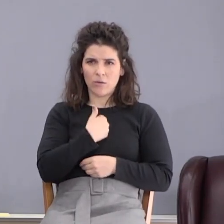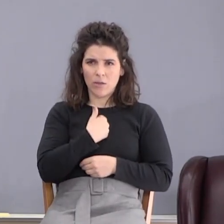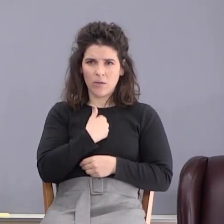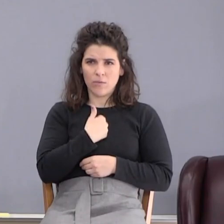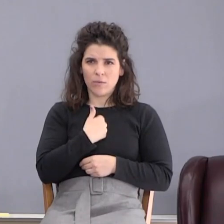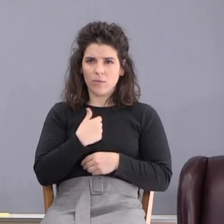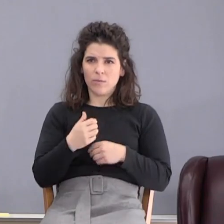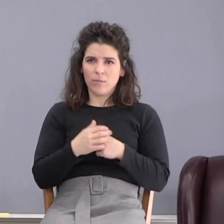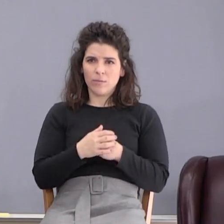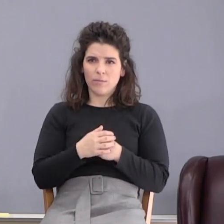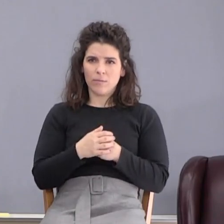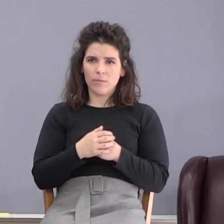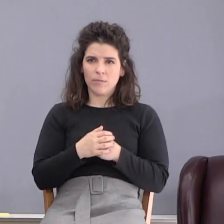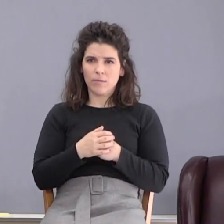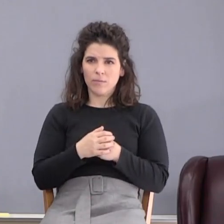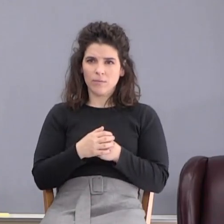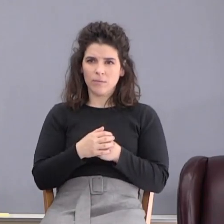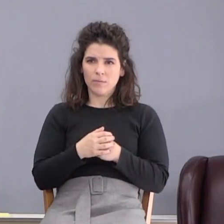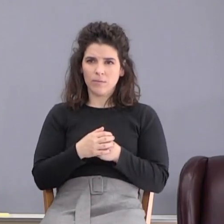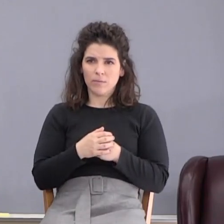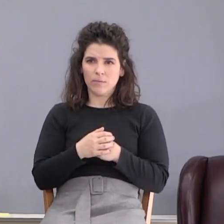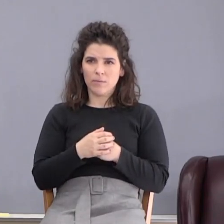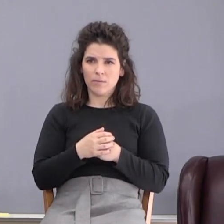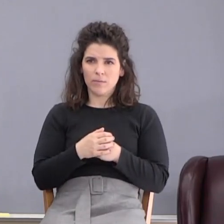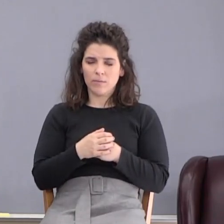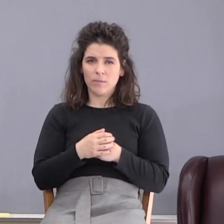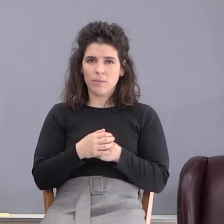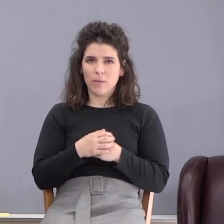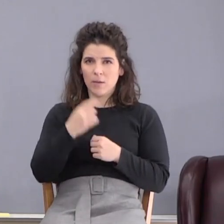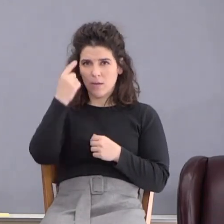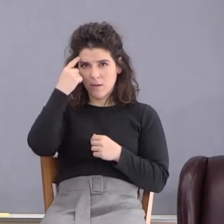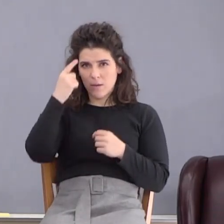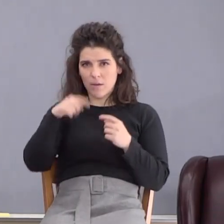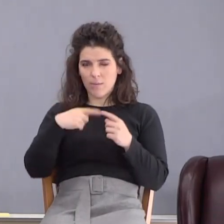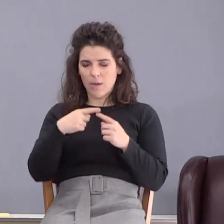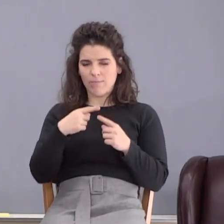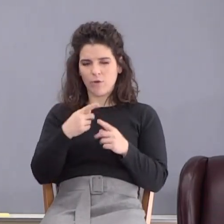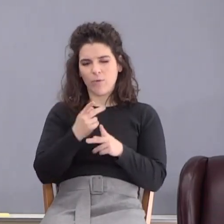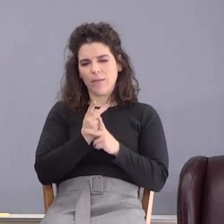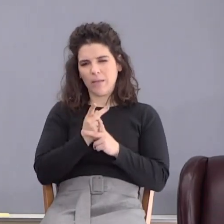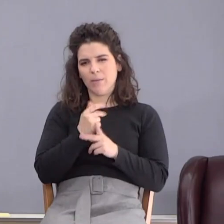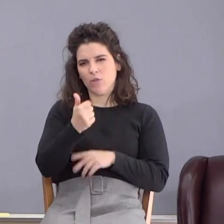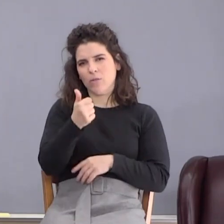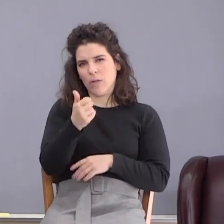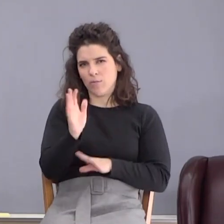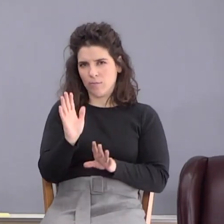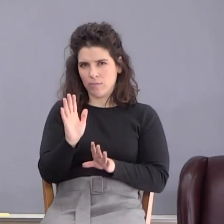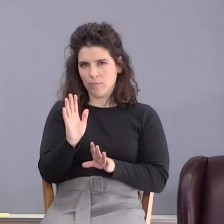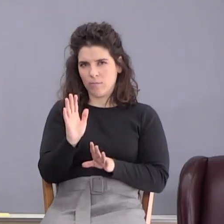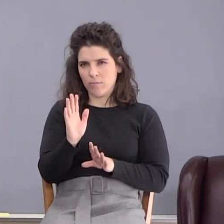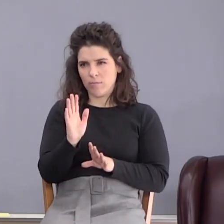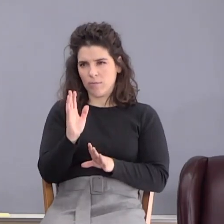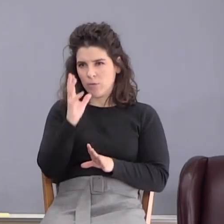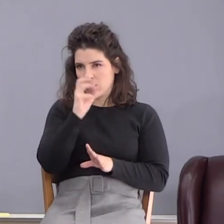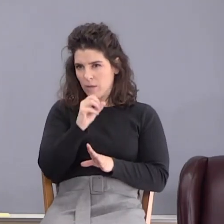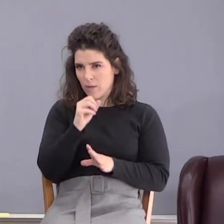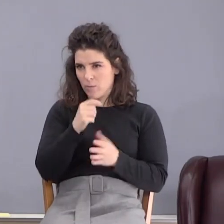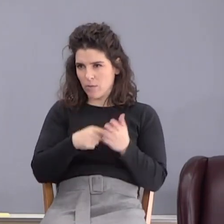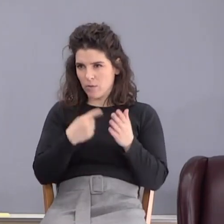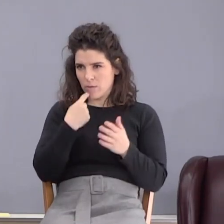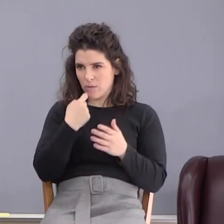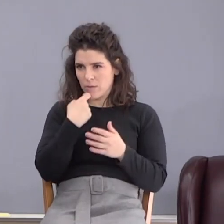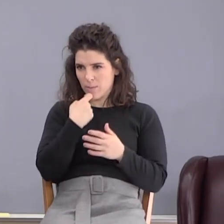ourselves. You always think about, you know what, keep it to yourself. Did you catch what I just said